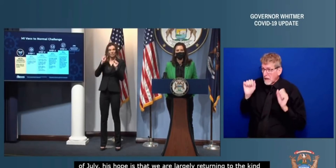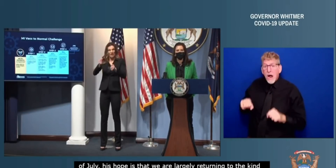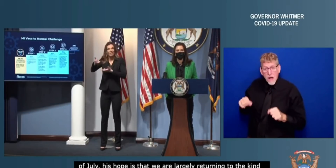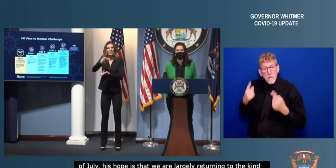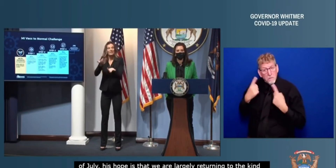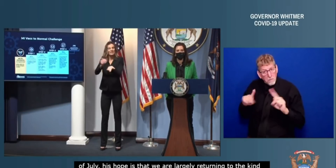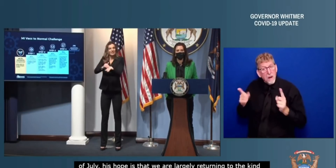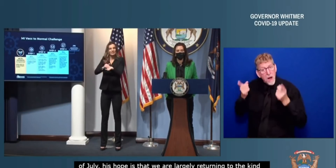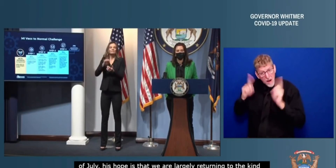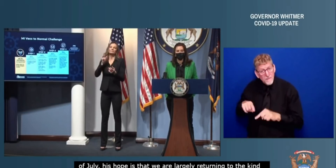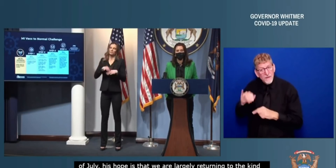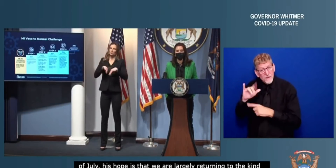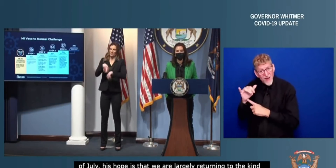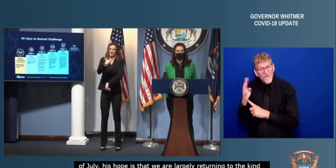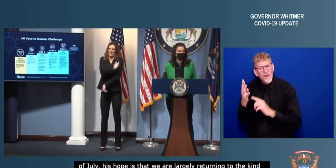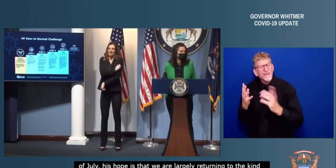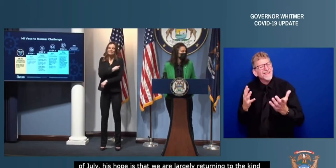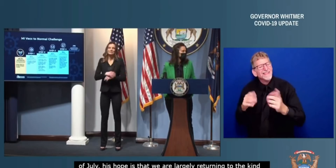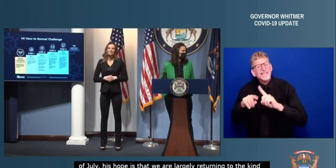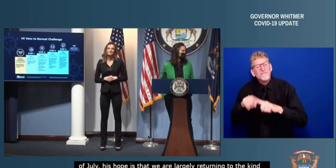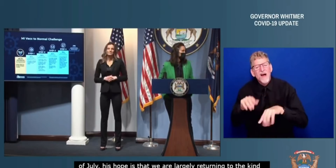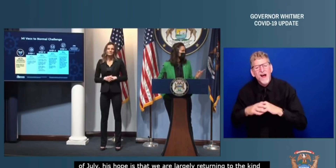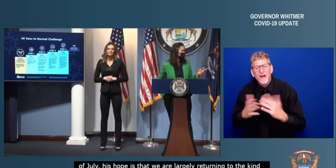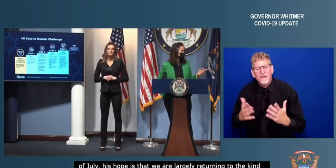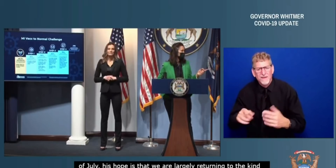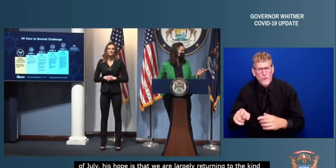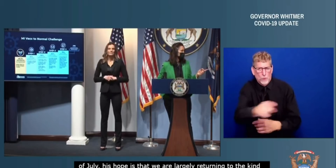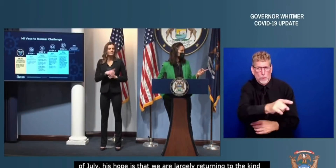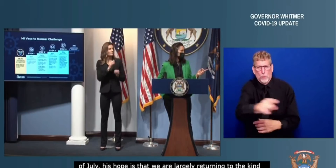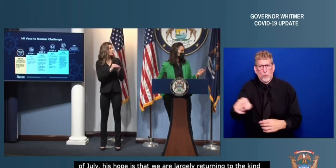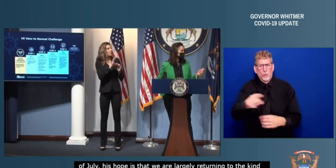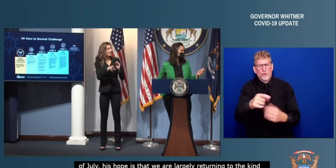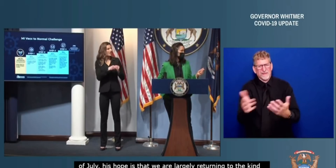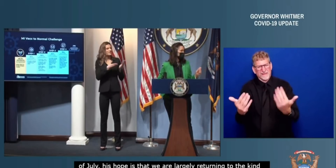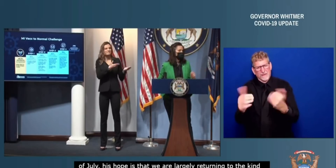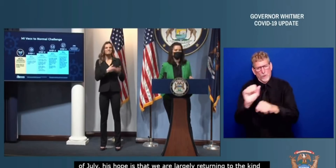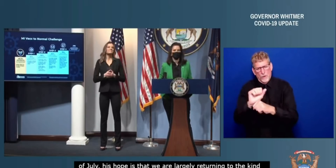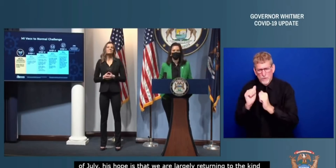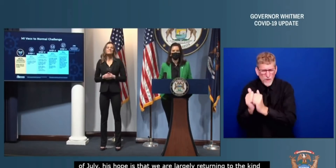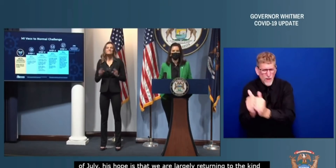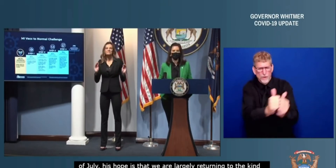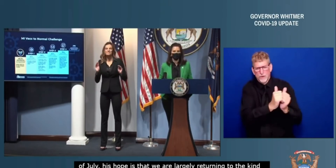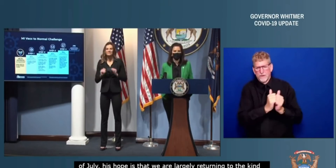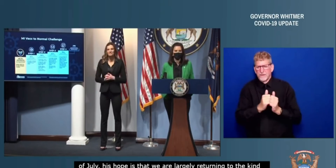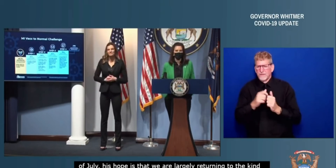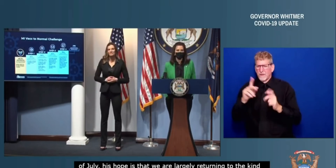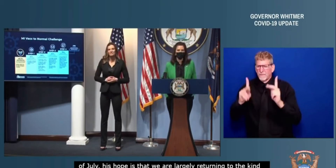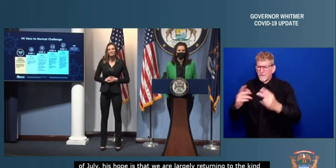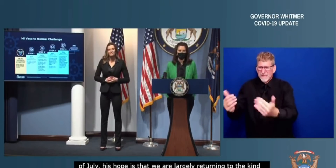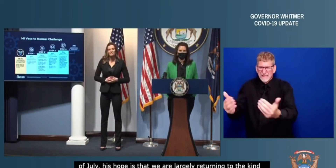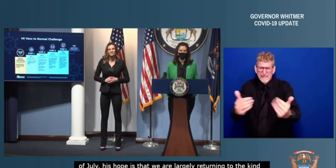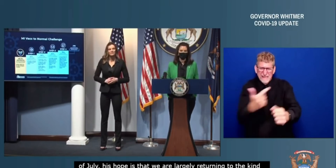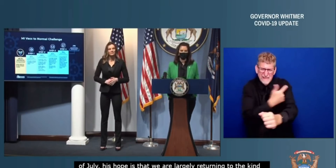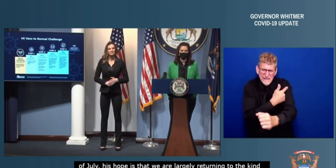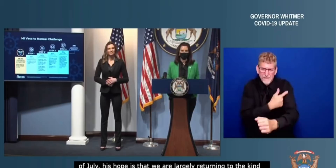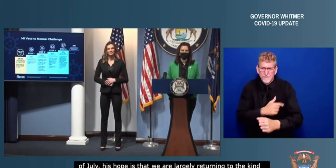our population vaccinated, the vast majority. Anything you wanted to add, Dr. J? Okay.